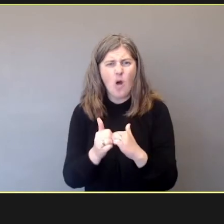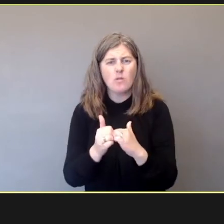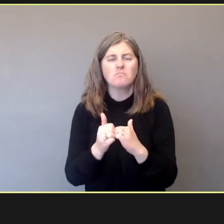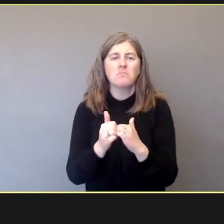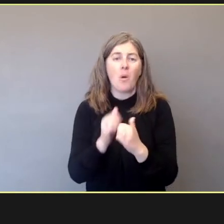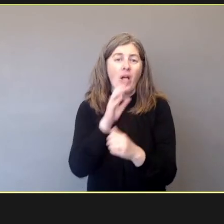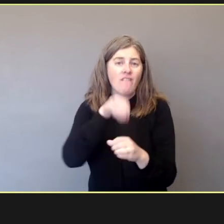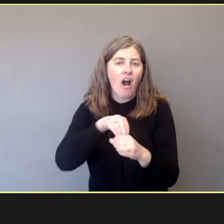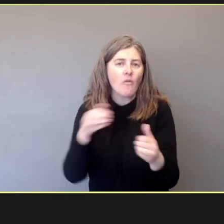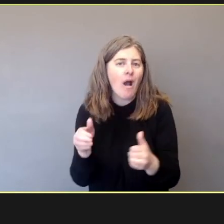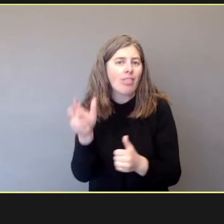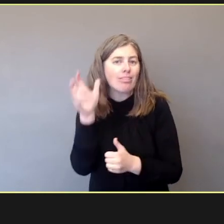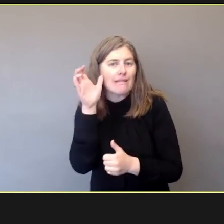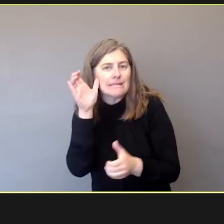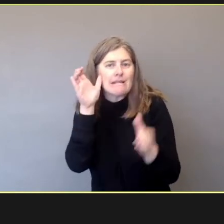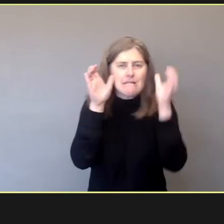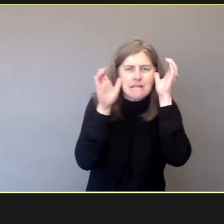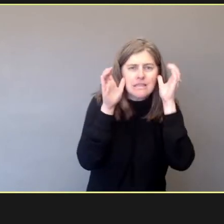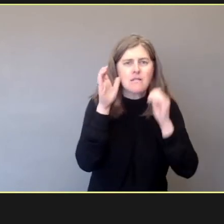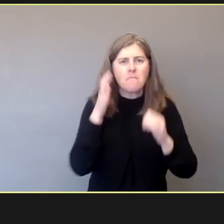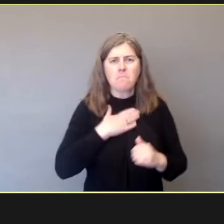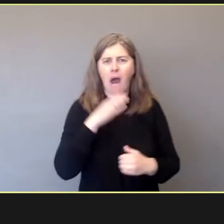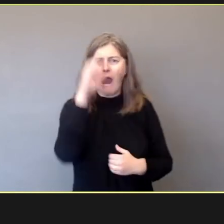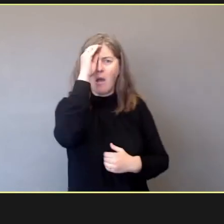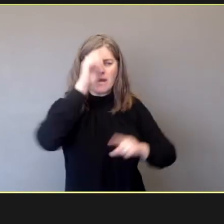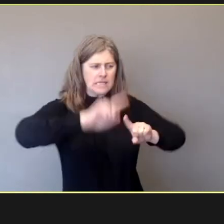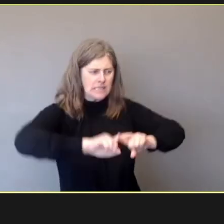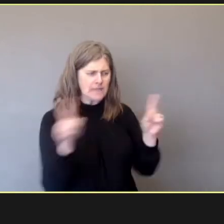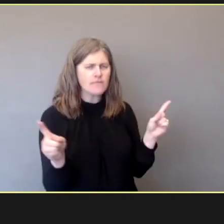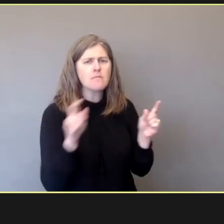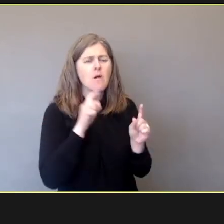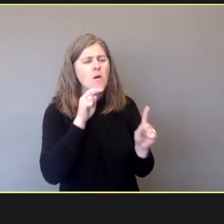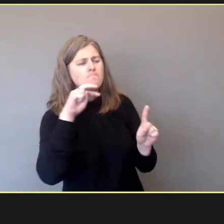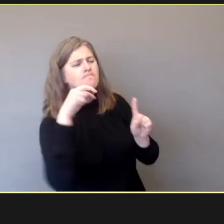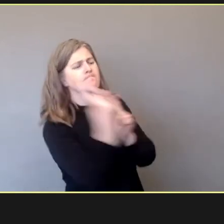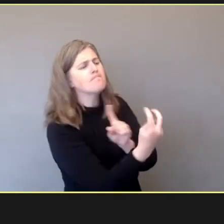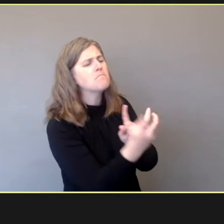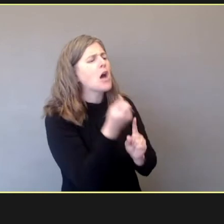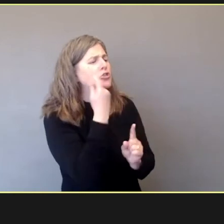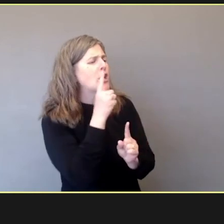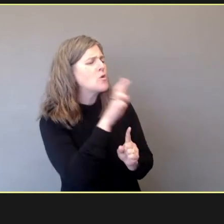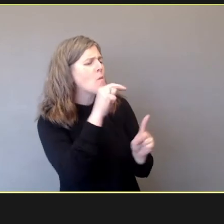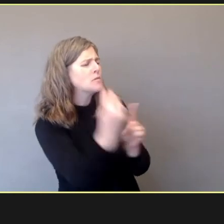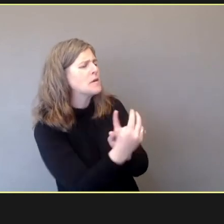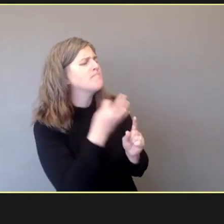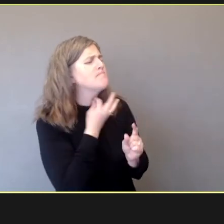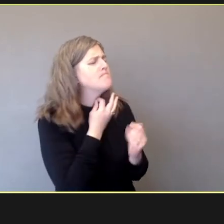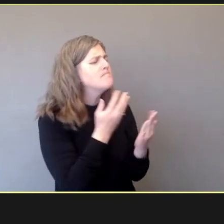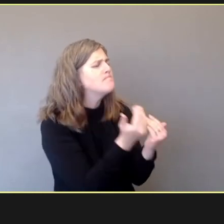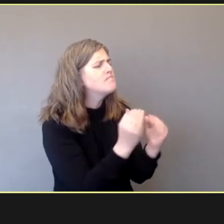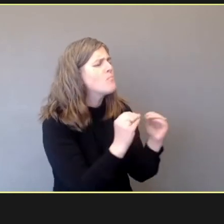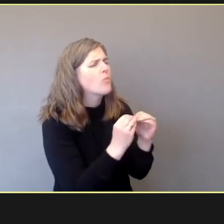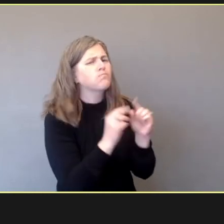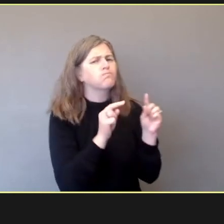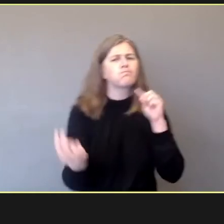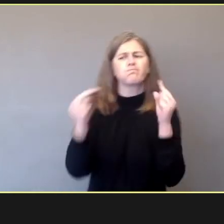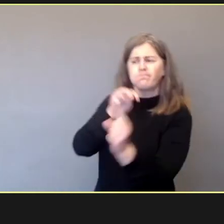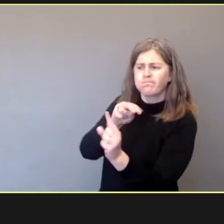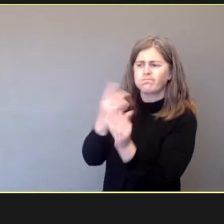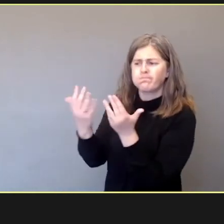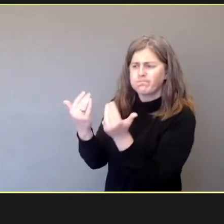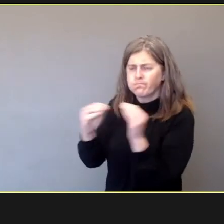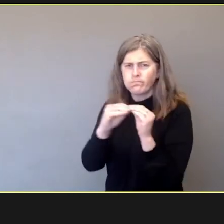and seeking to understand others and being curious. I do think that there's